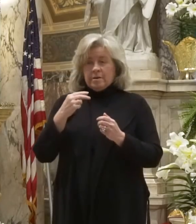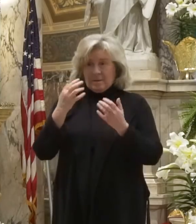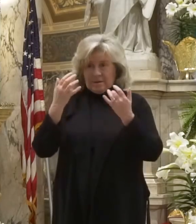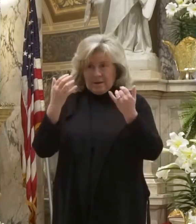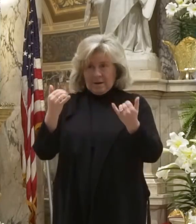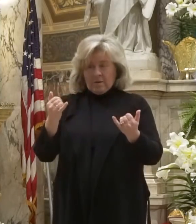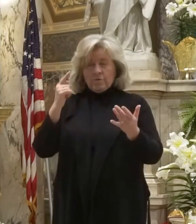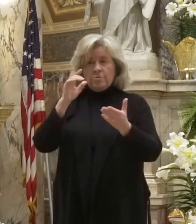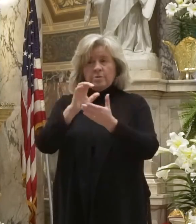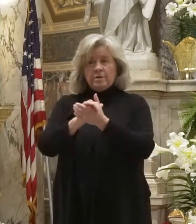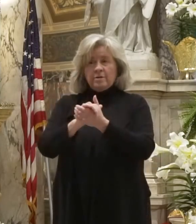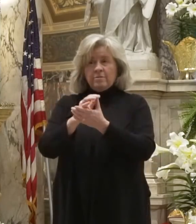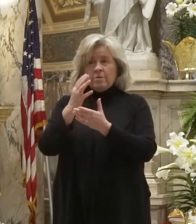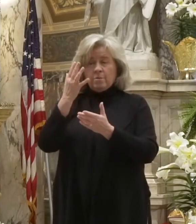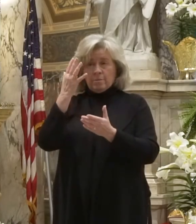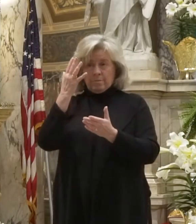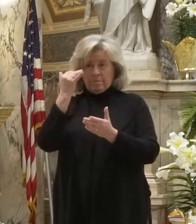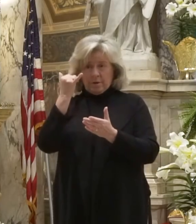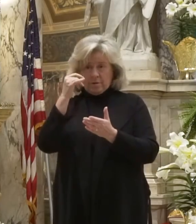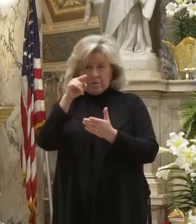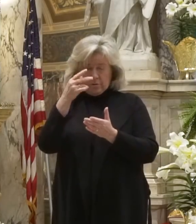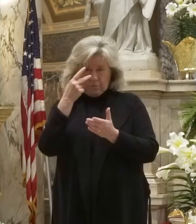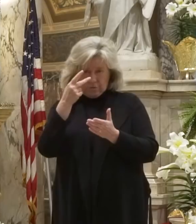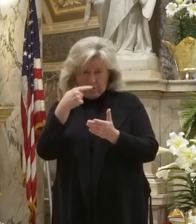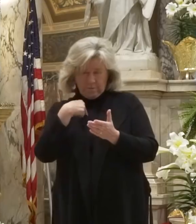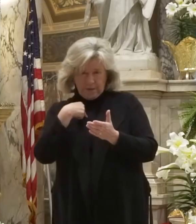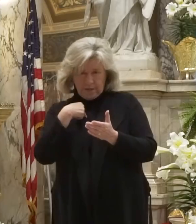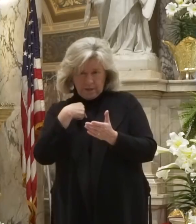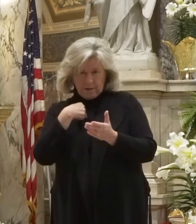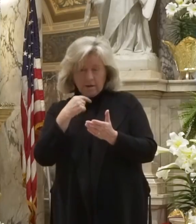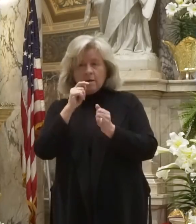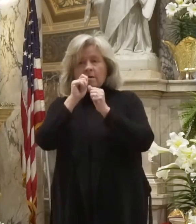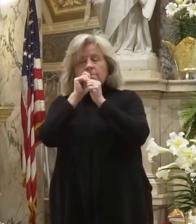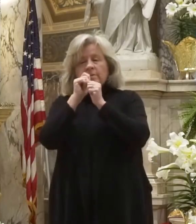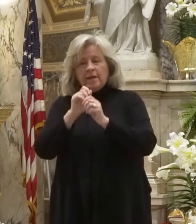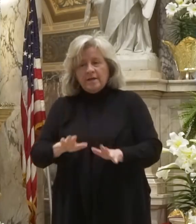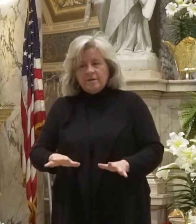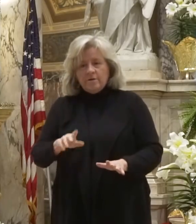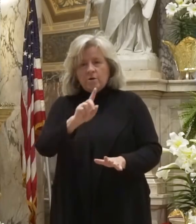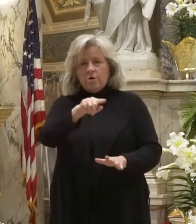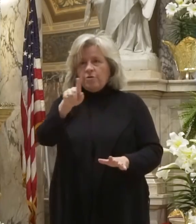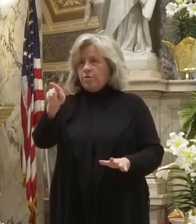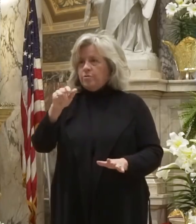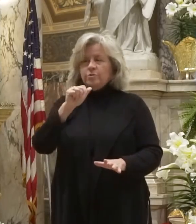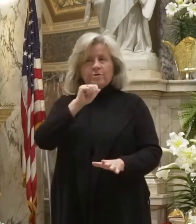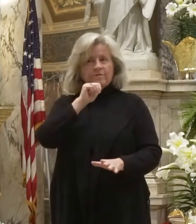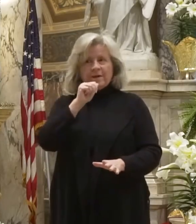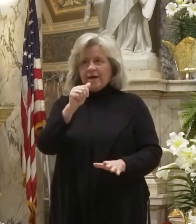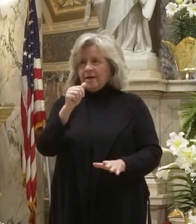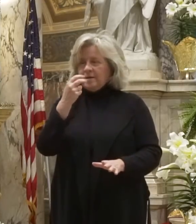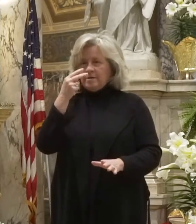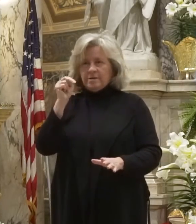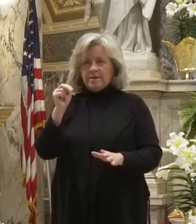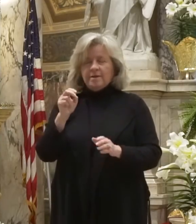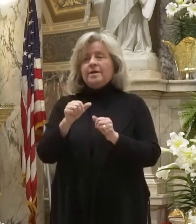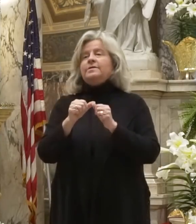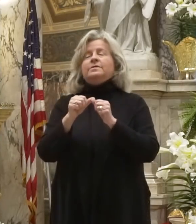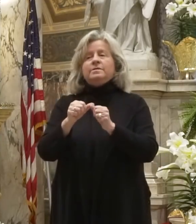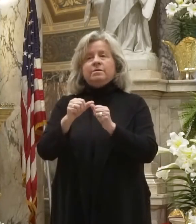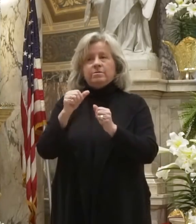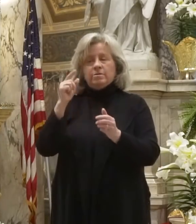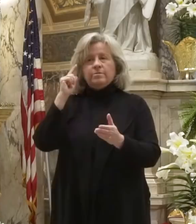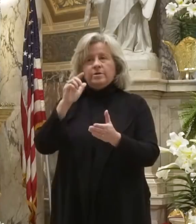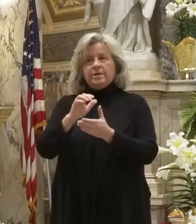believe because you have seen me? Blessed are those who have not seen and have